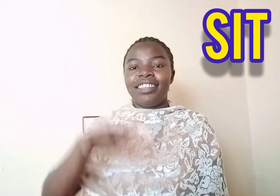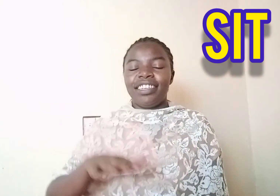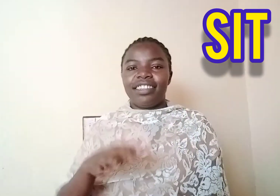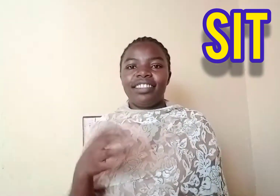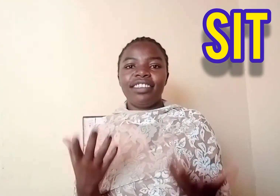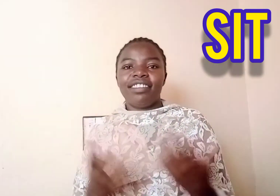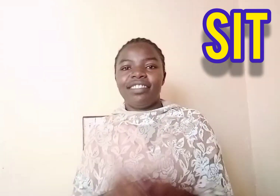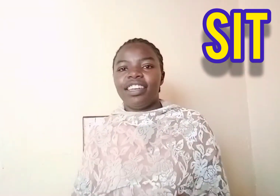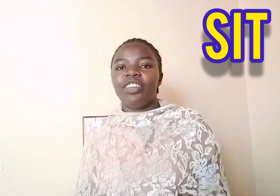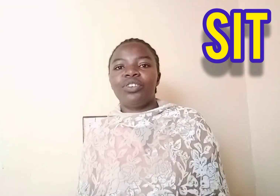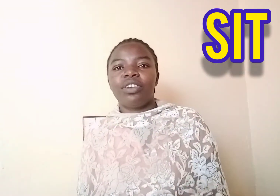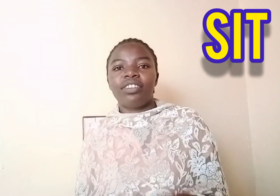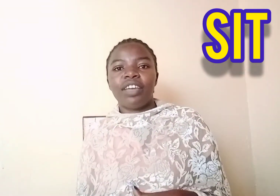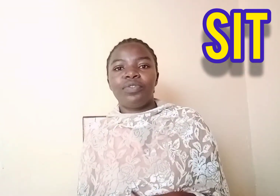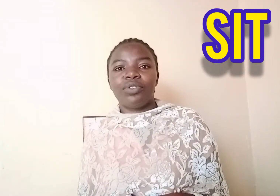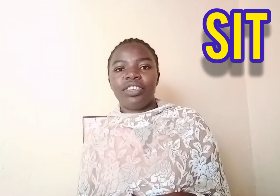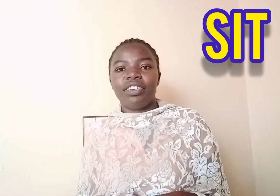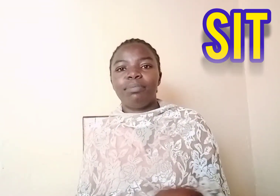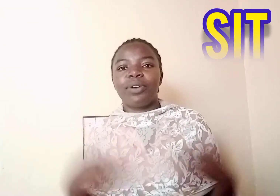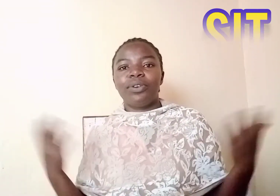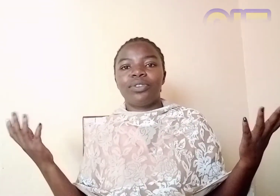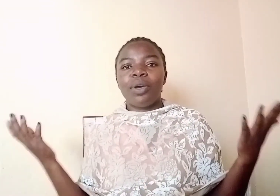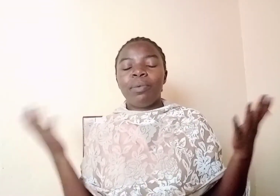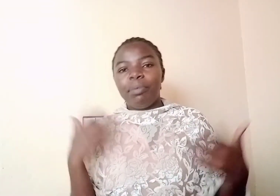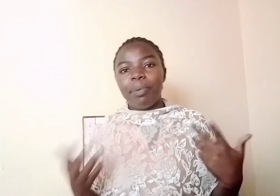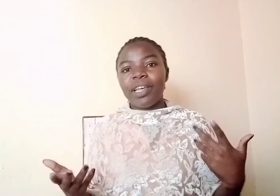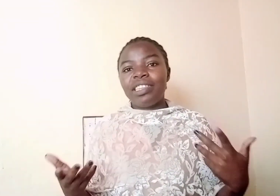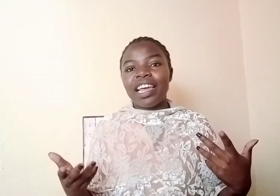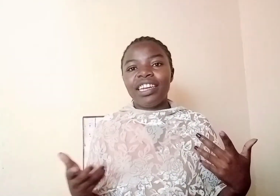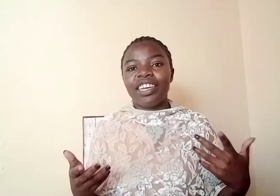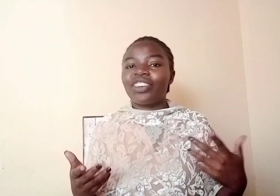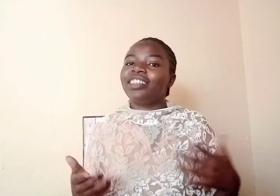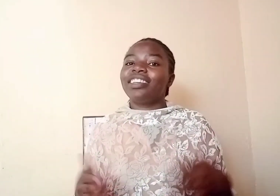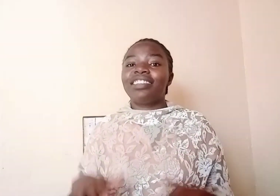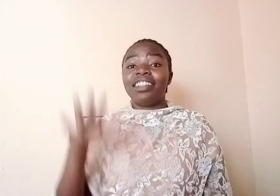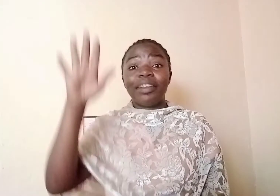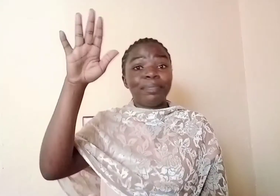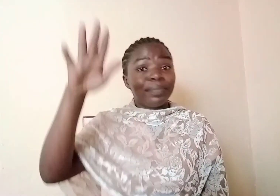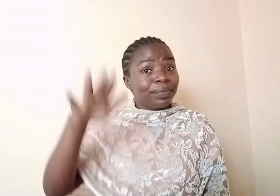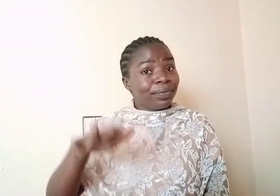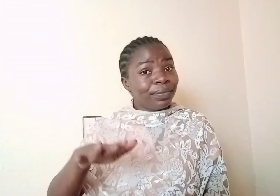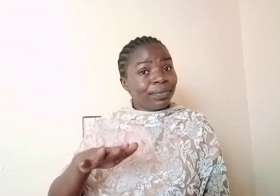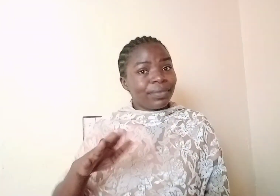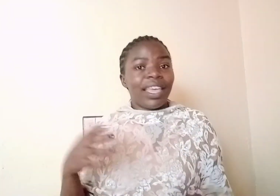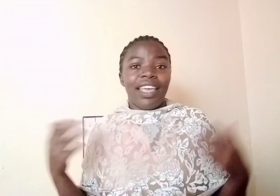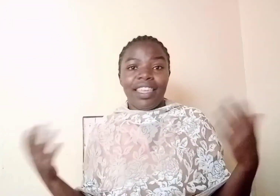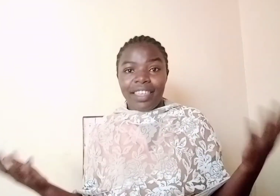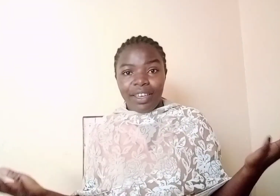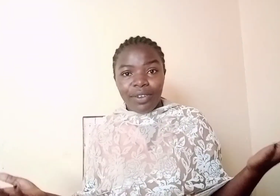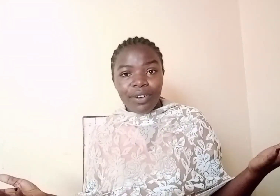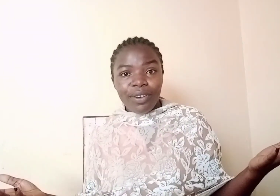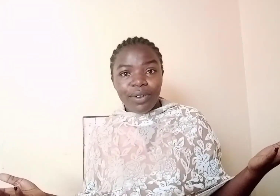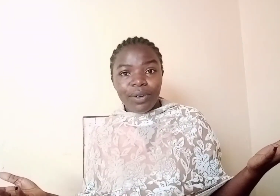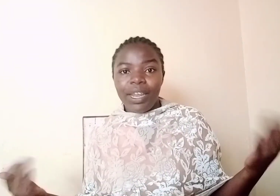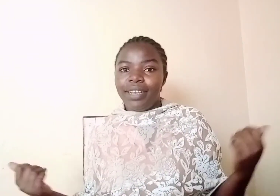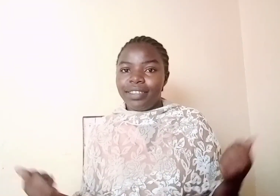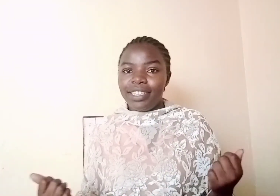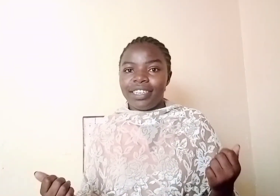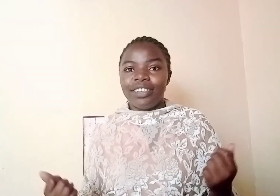Sit. This is the natural sign for sit because when people are standing, you can just tell them and they go on and sit.